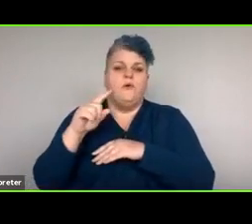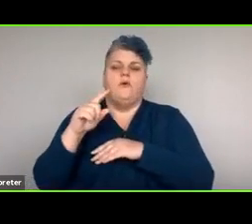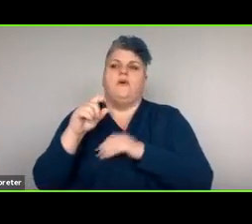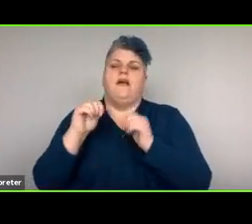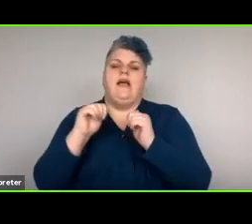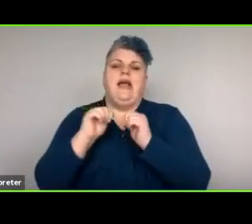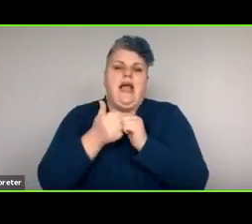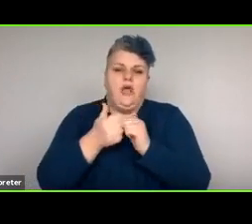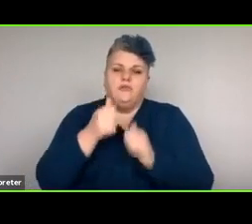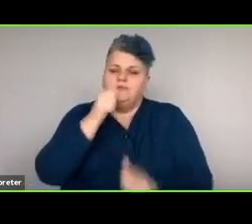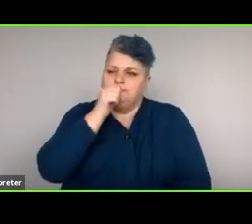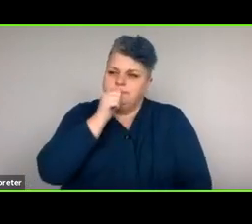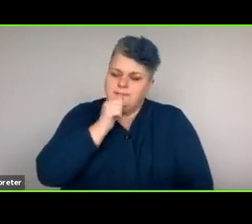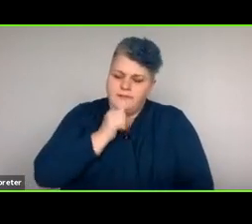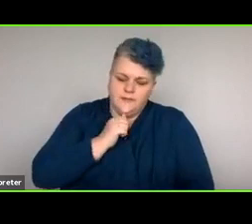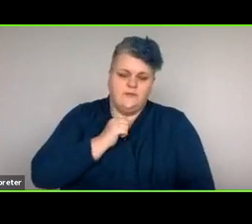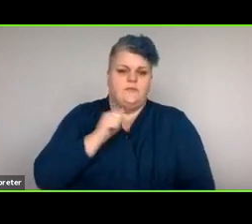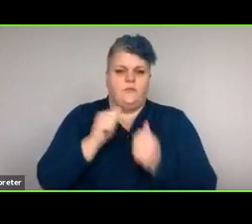to cope with some of this stuff